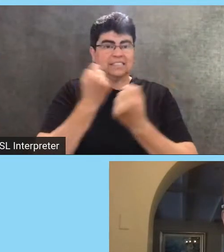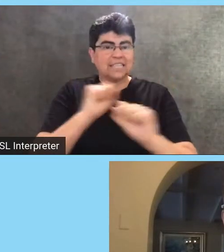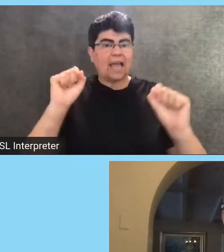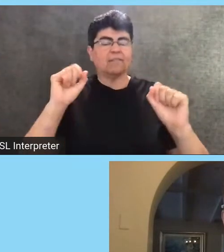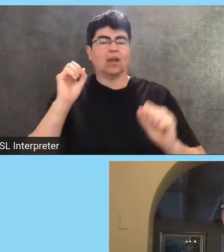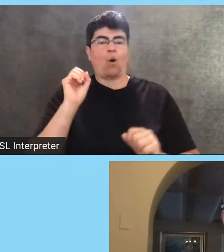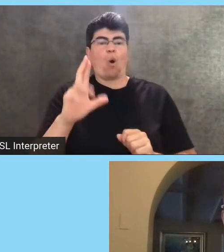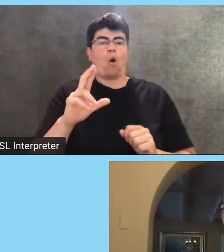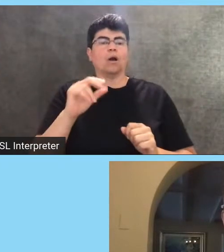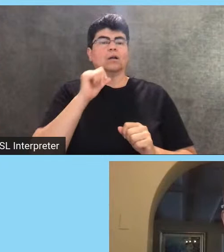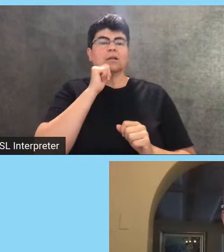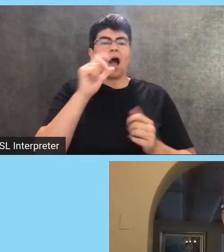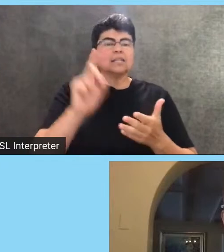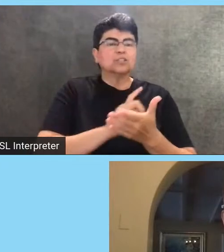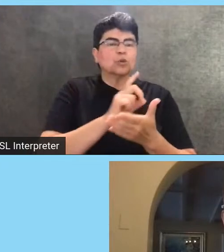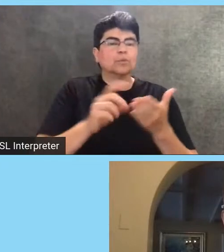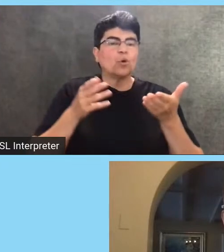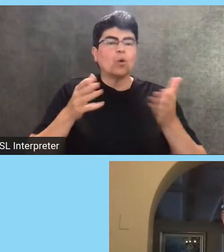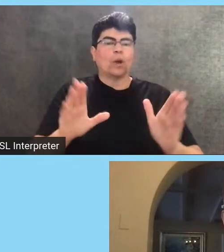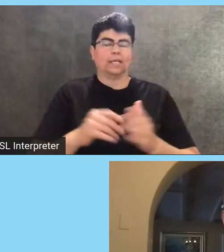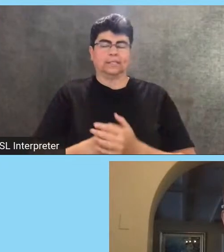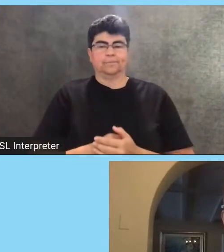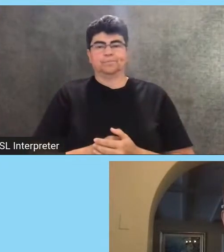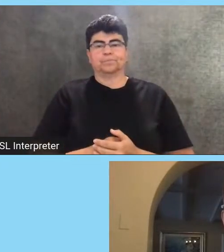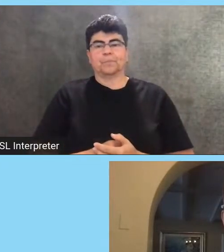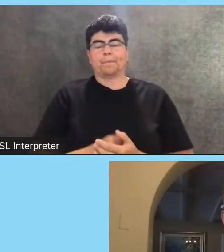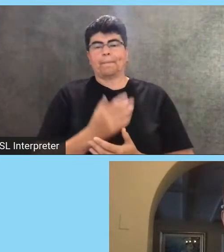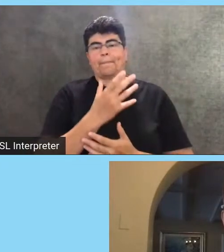or in non-discriminatory ways. I'll